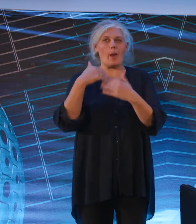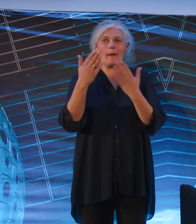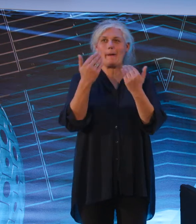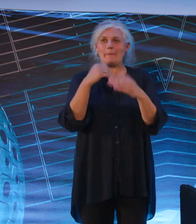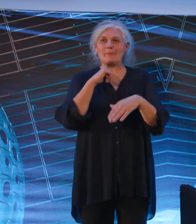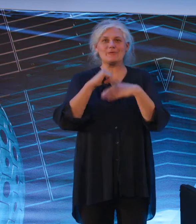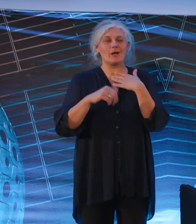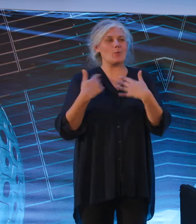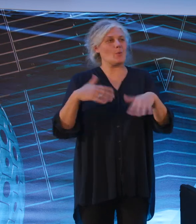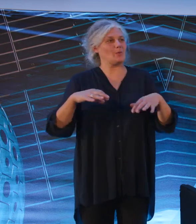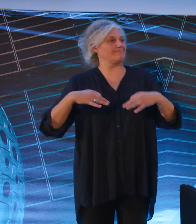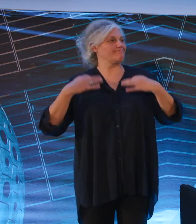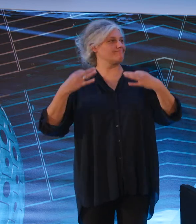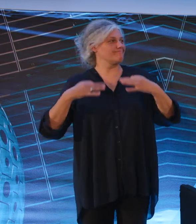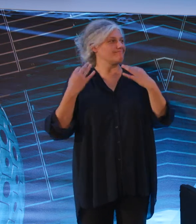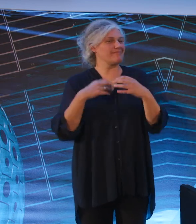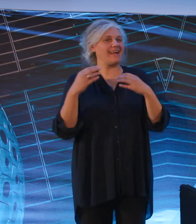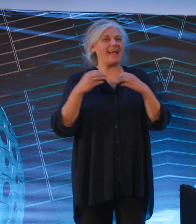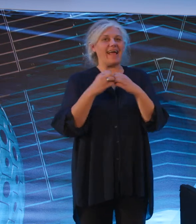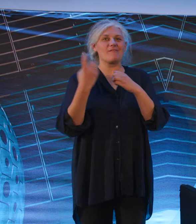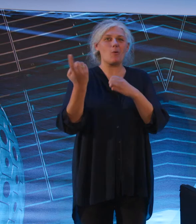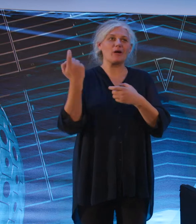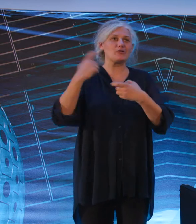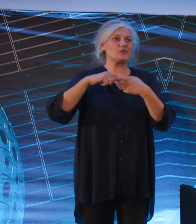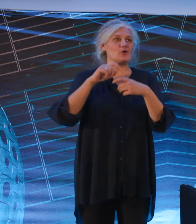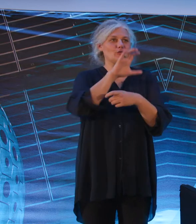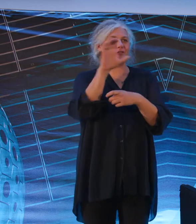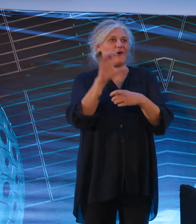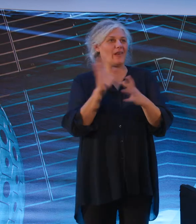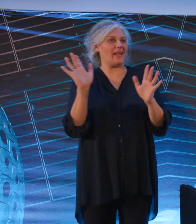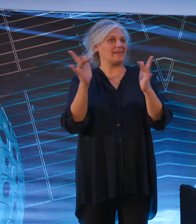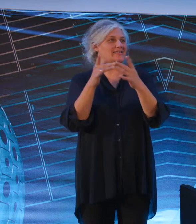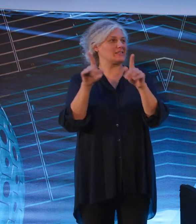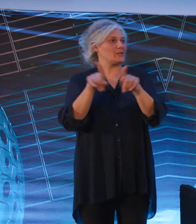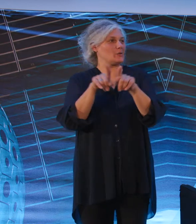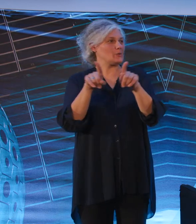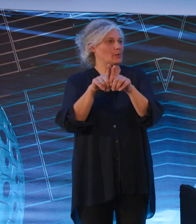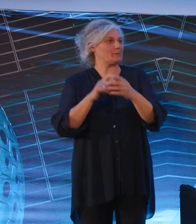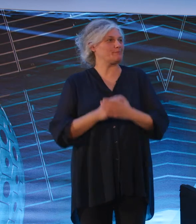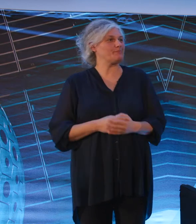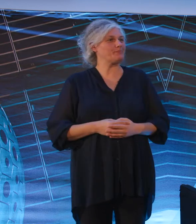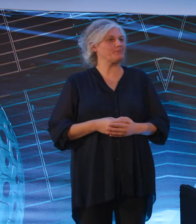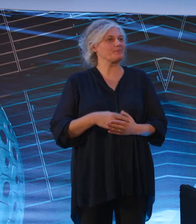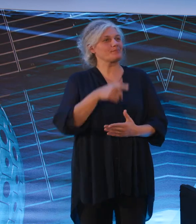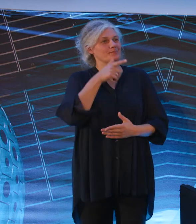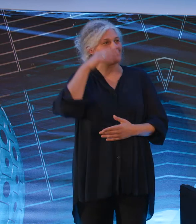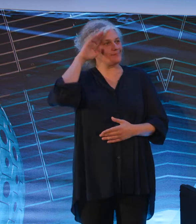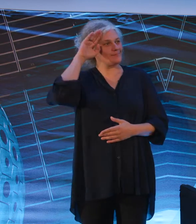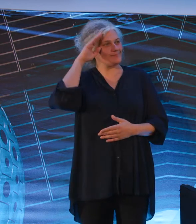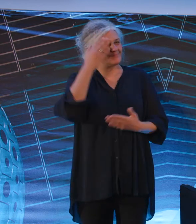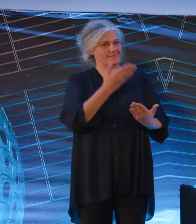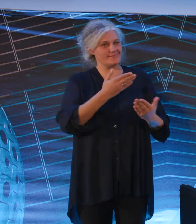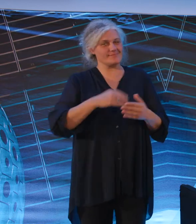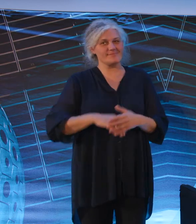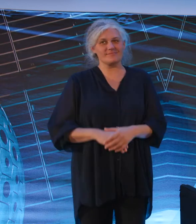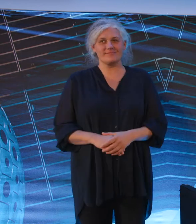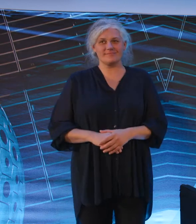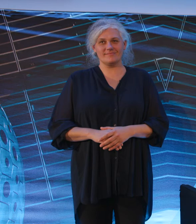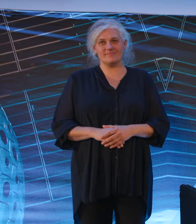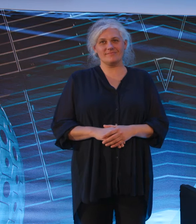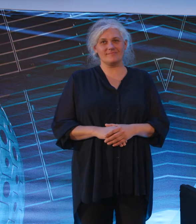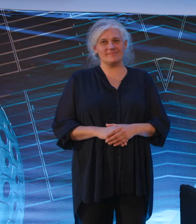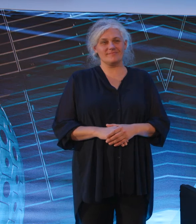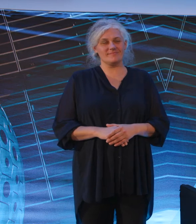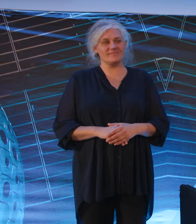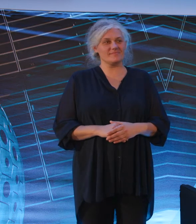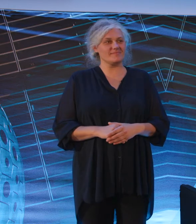and I'd like to also welcome everybody joining us online. Kurum Falcha Moore, Rivgakenya Ta Ling and Yov, Erlina